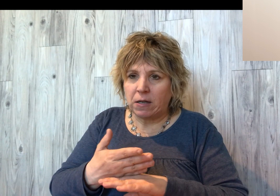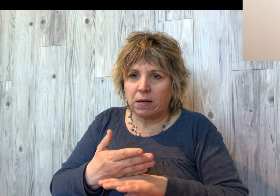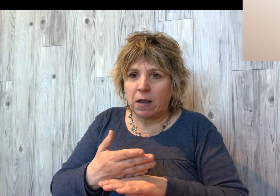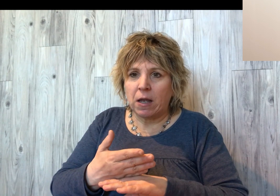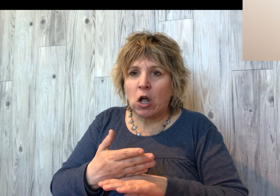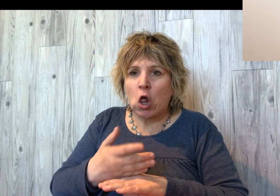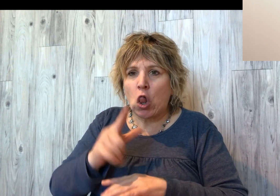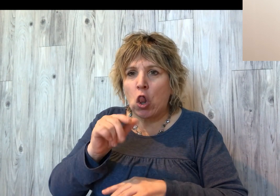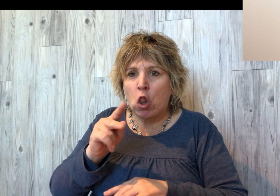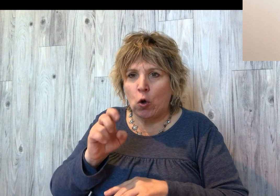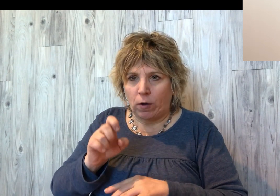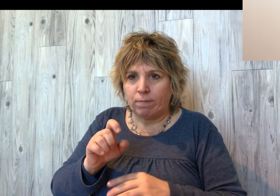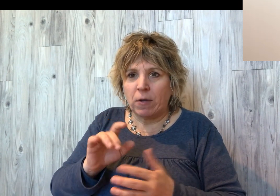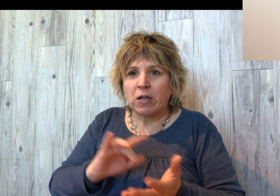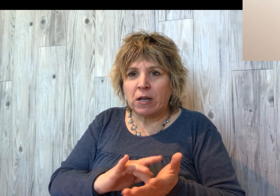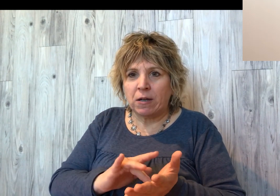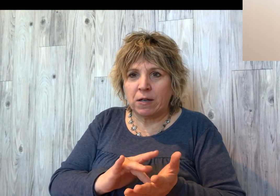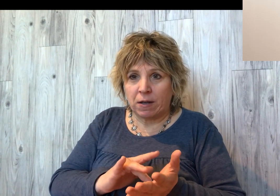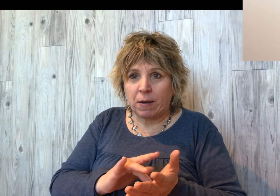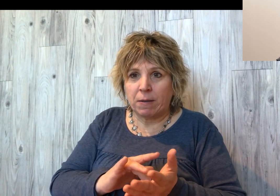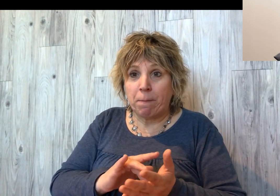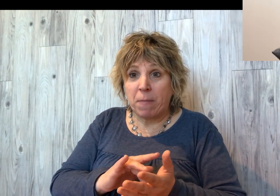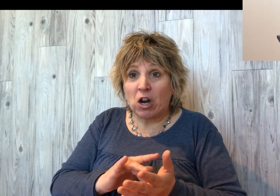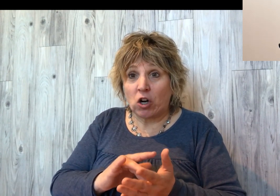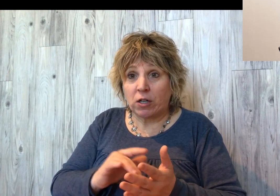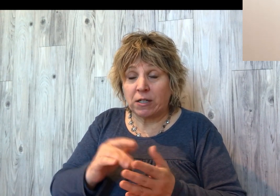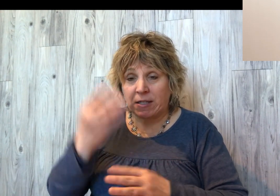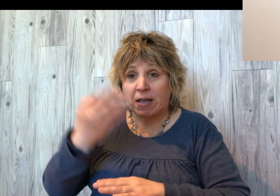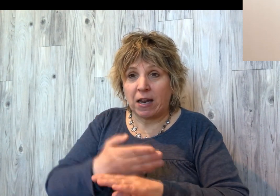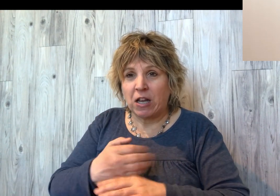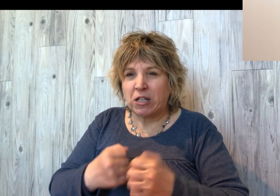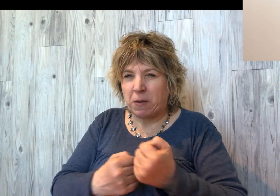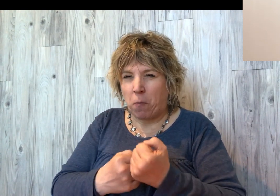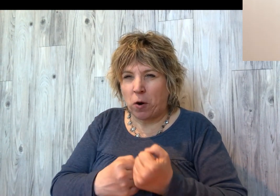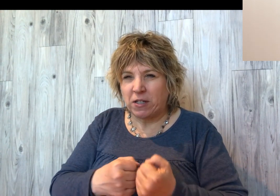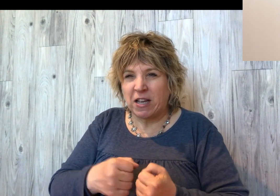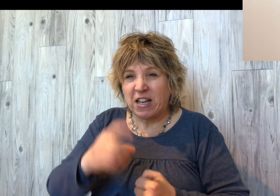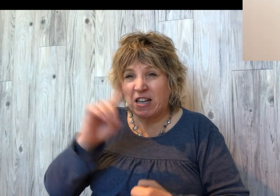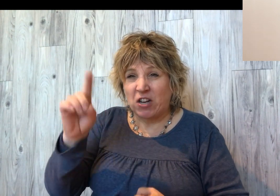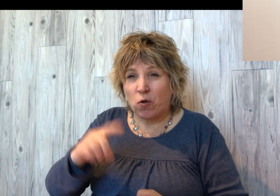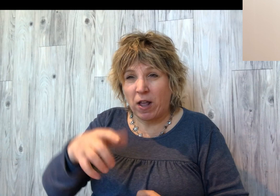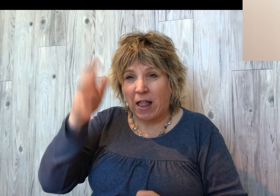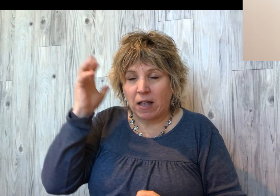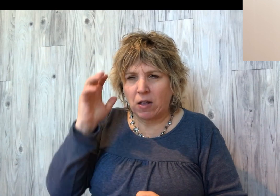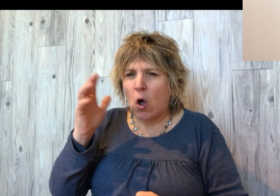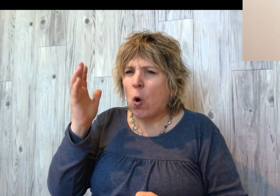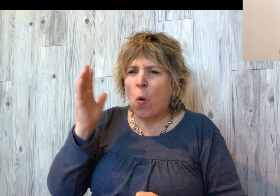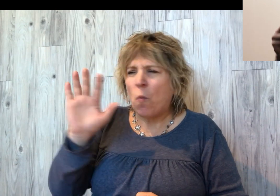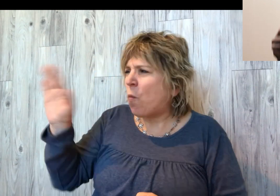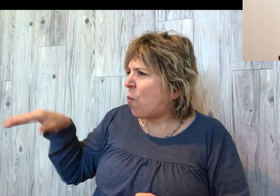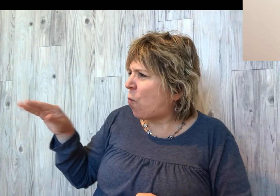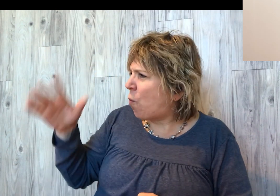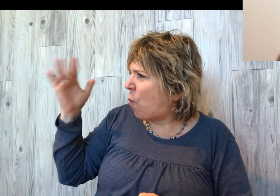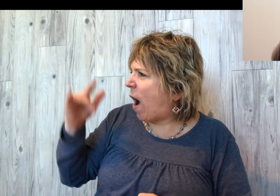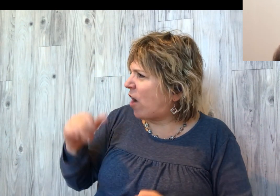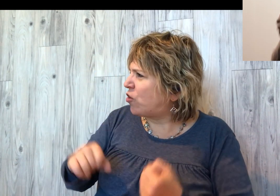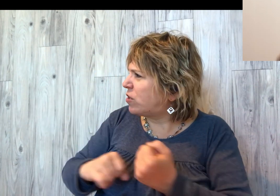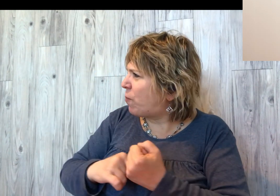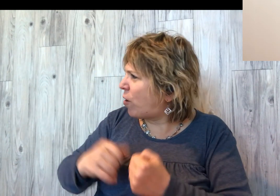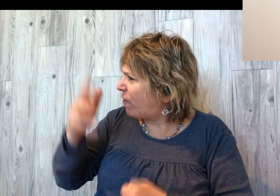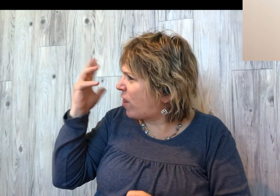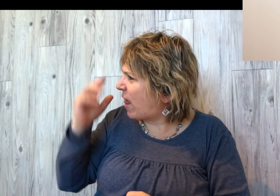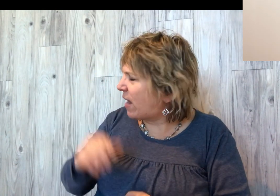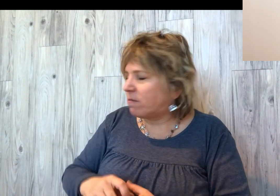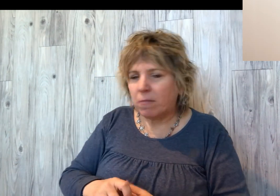son, Luke, my middle son, he's a Detroit Lions fan. And I already told him I was going to say this, so I'm good here, okay? And I asked him, I said, son, why are